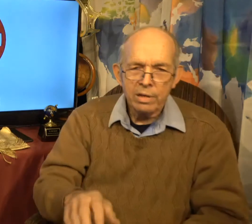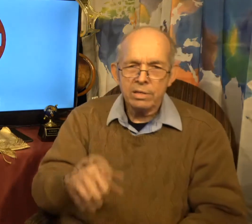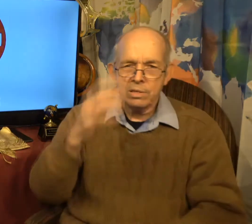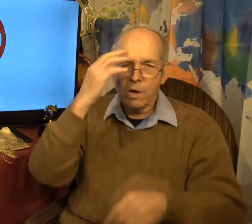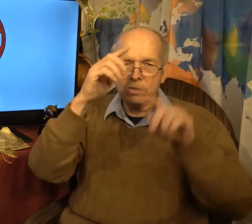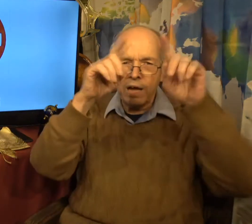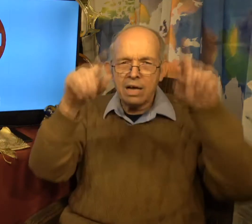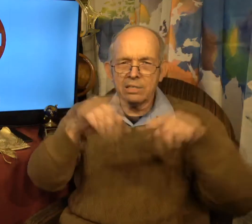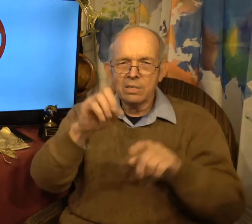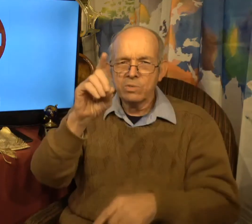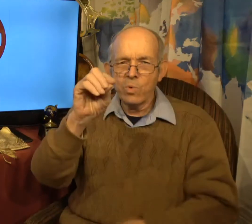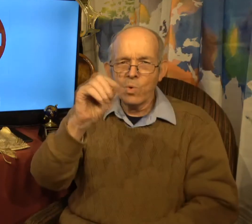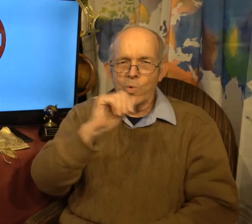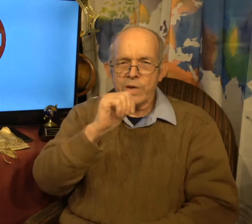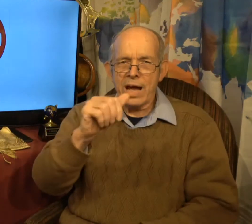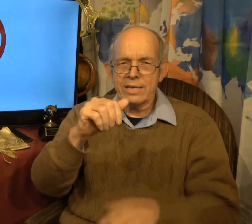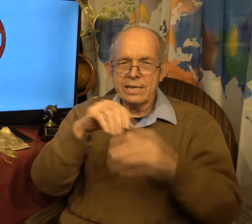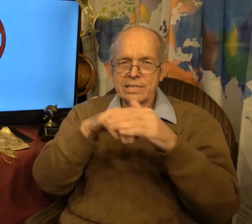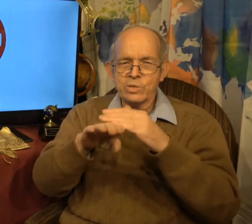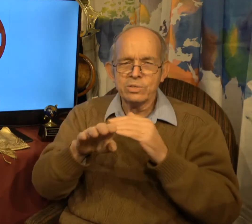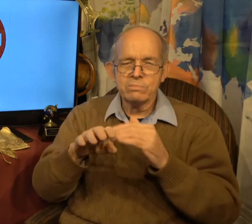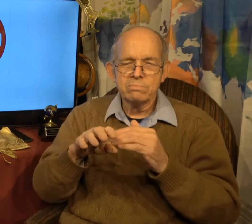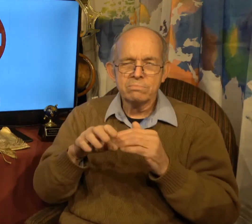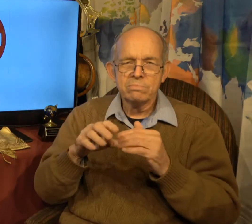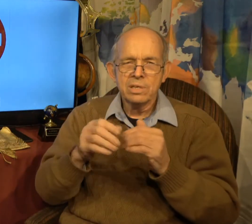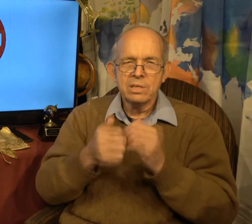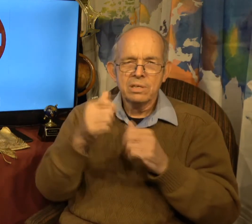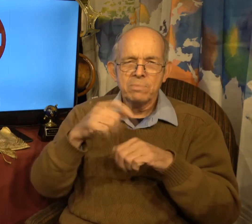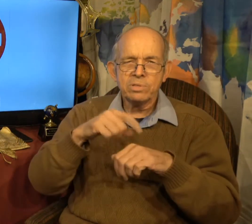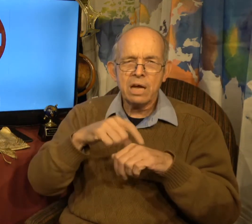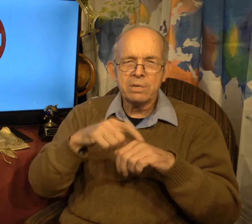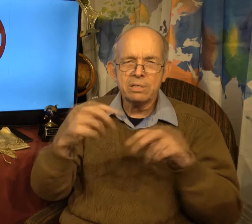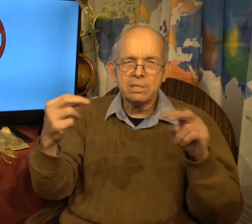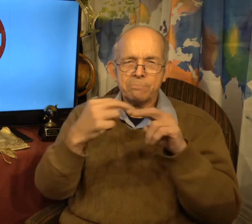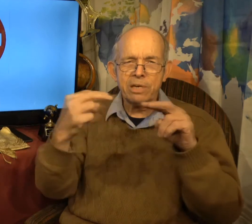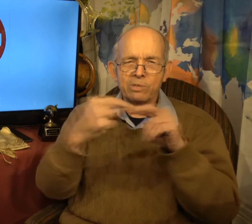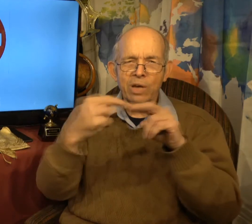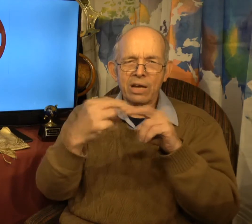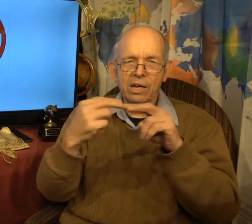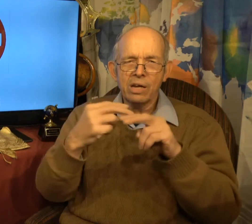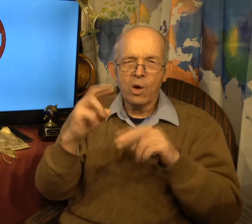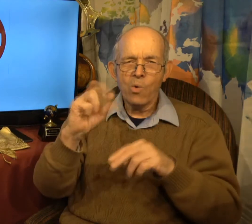You know, son, do not enter. Most time it's best way.